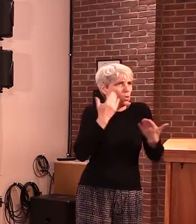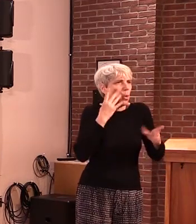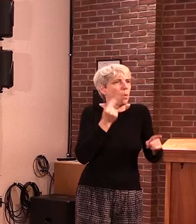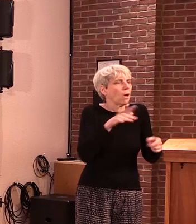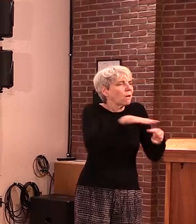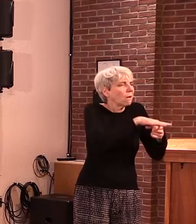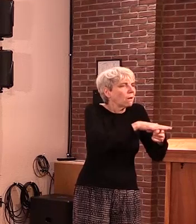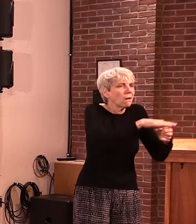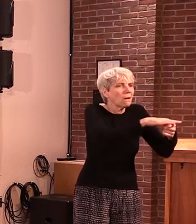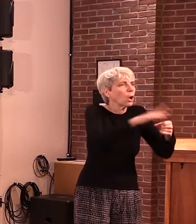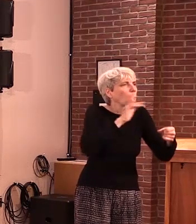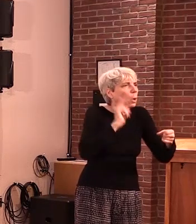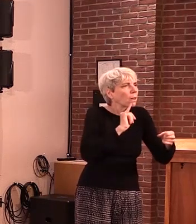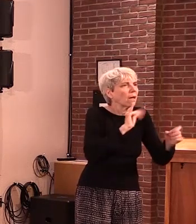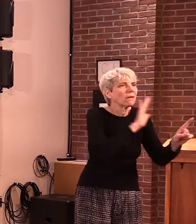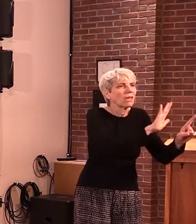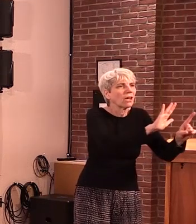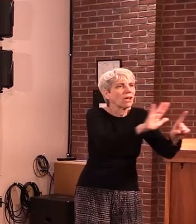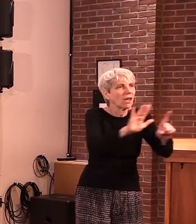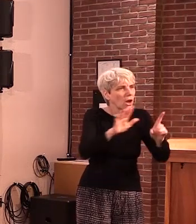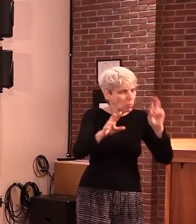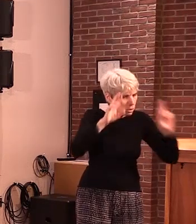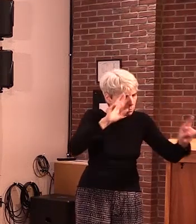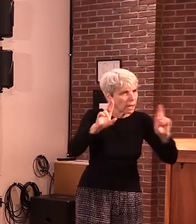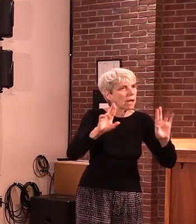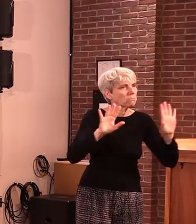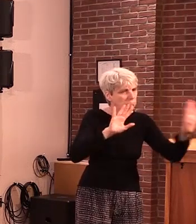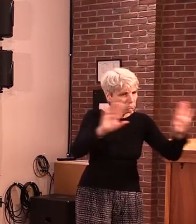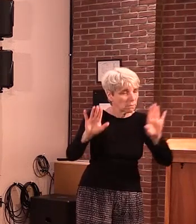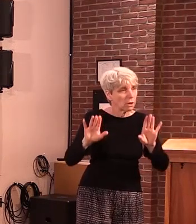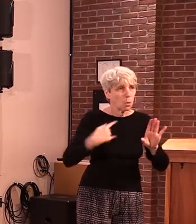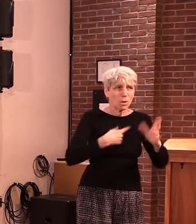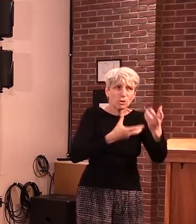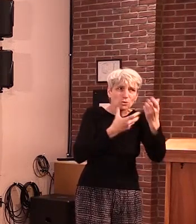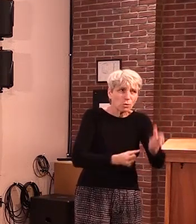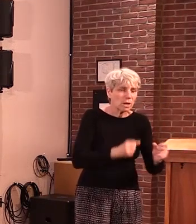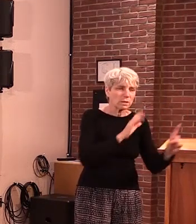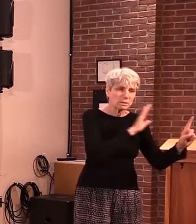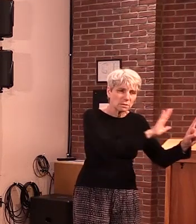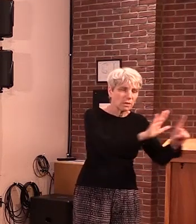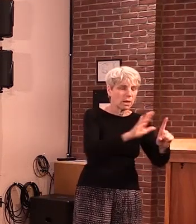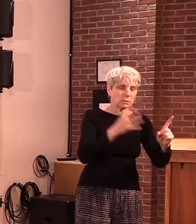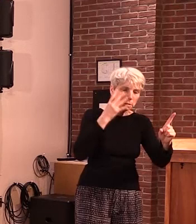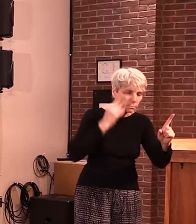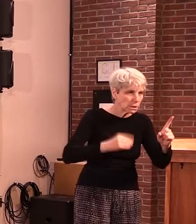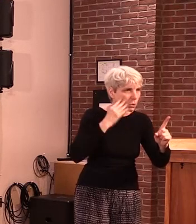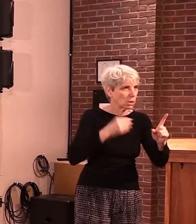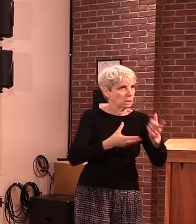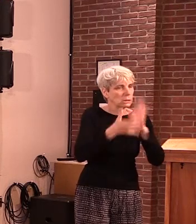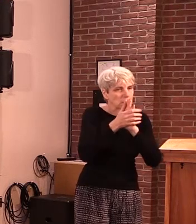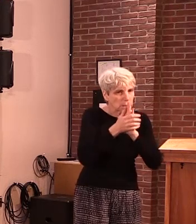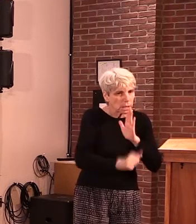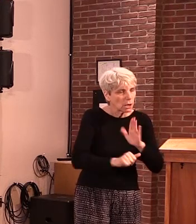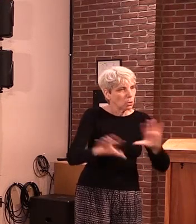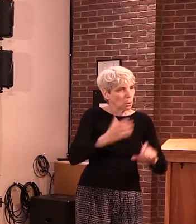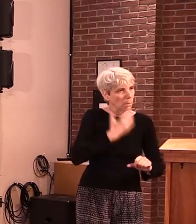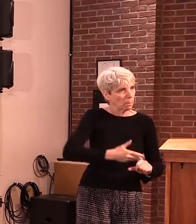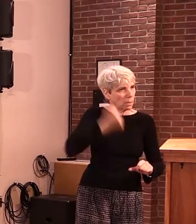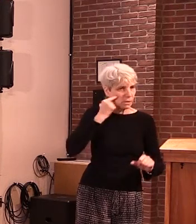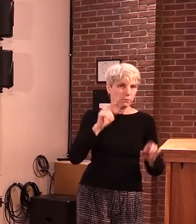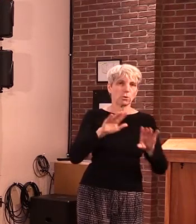factors. We can, however, trust in the professional expertise of our educators to do what is best for all of our